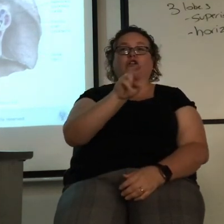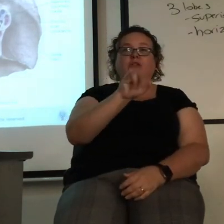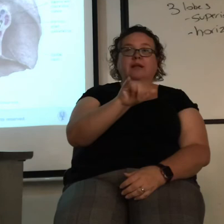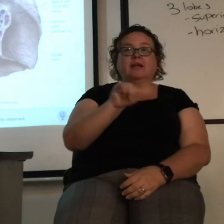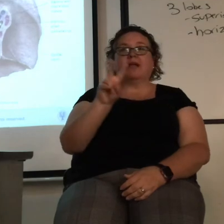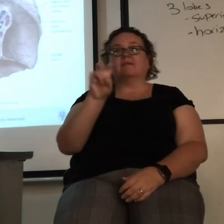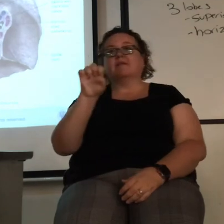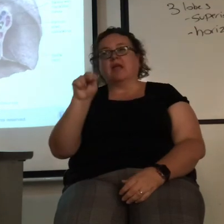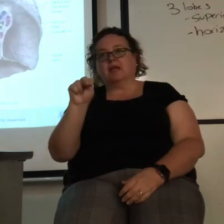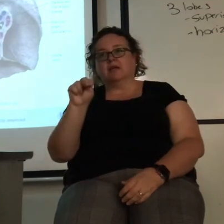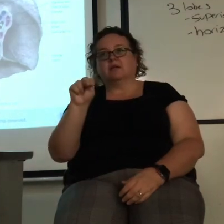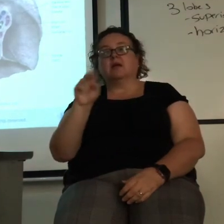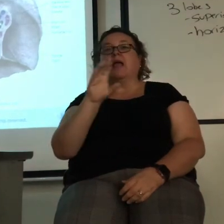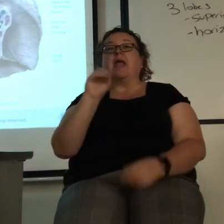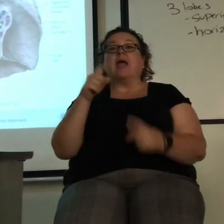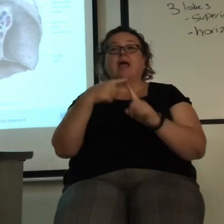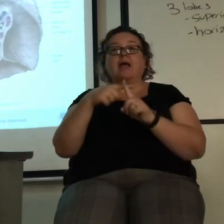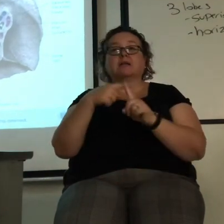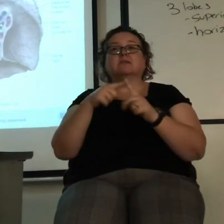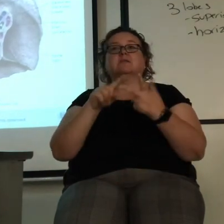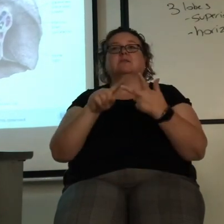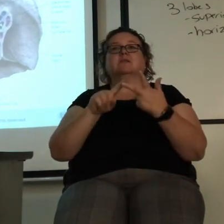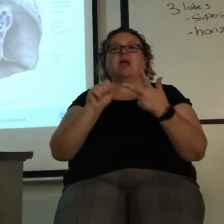airway. There's the airway,